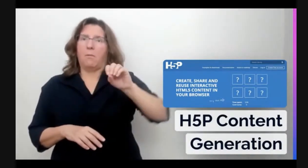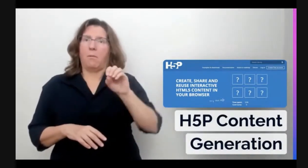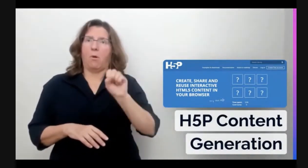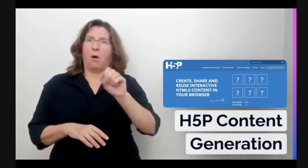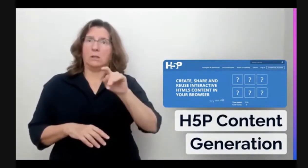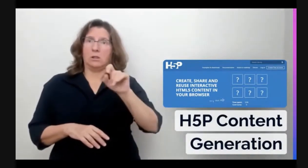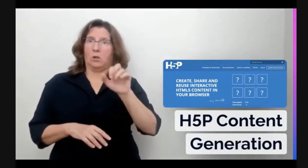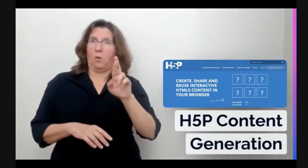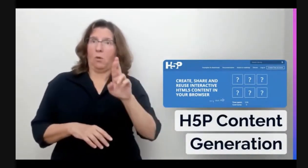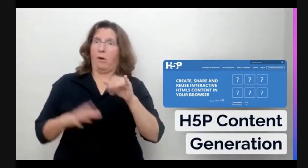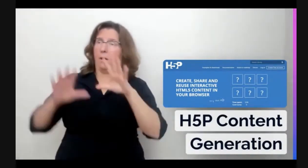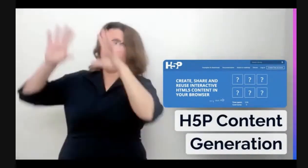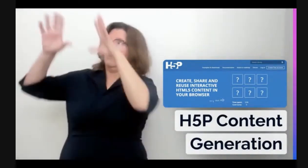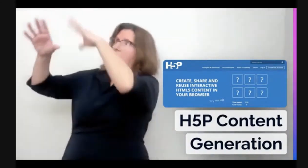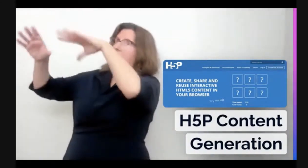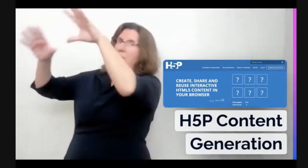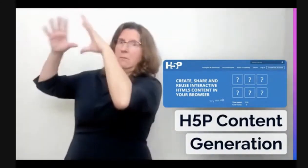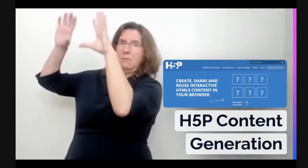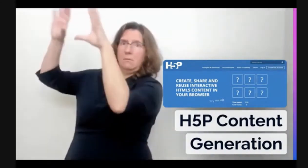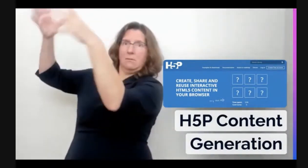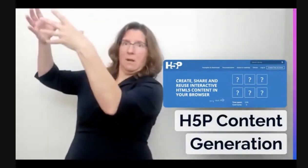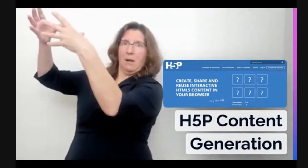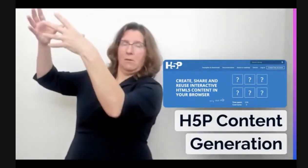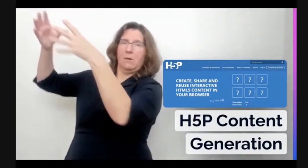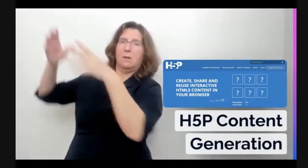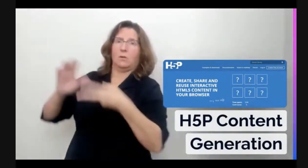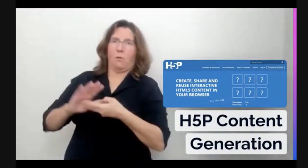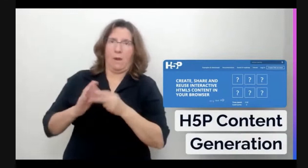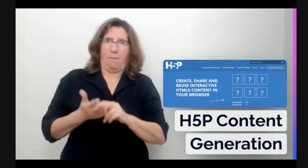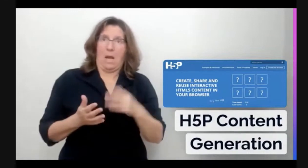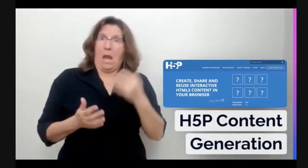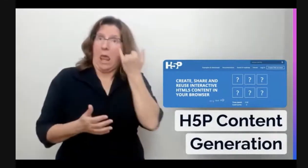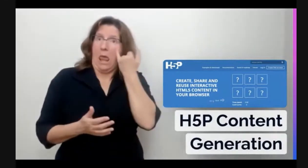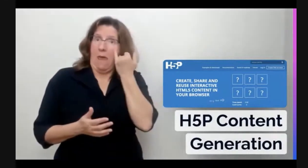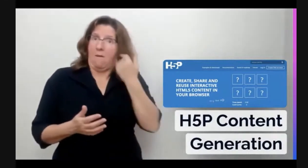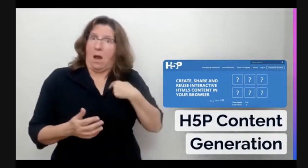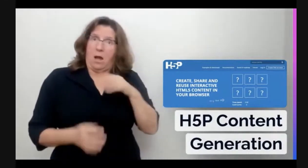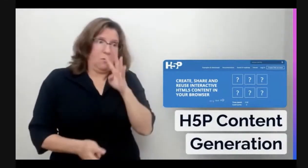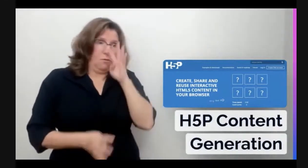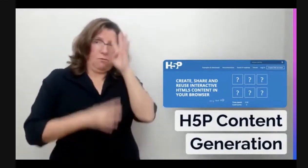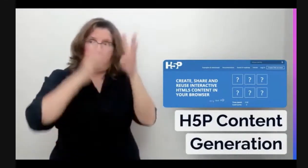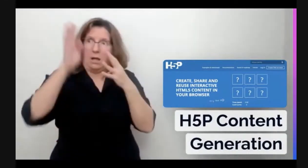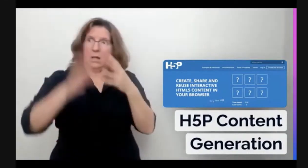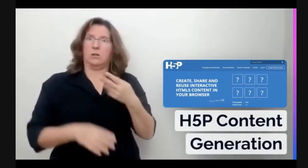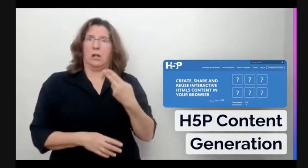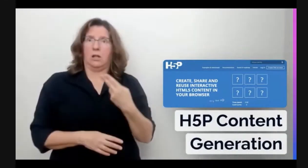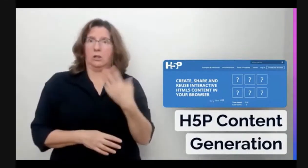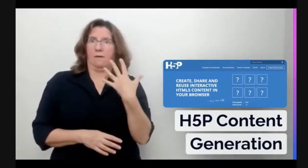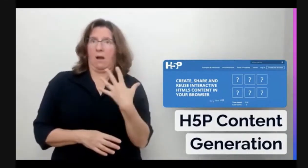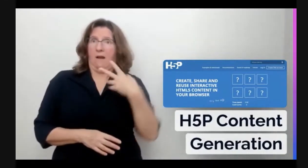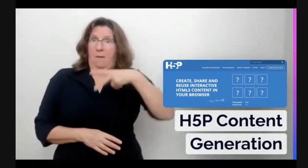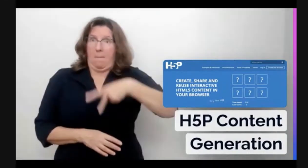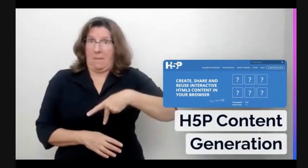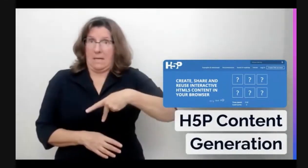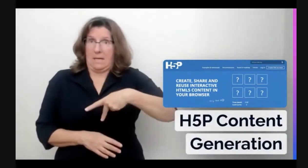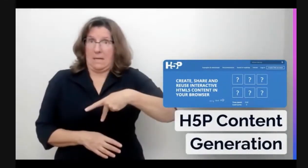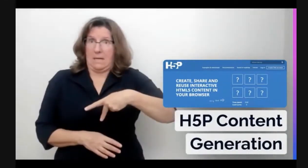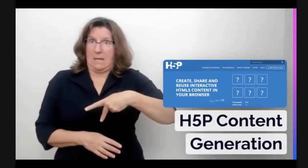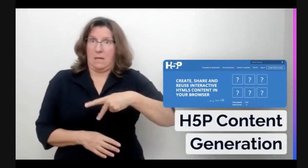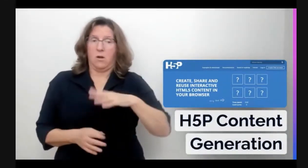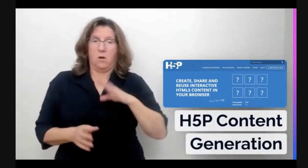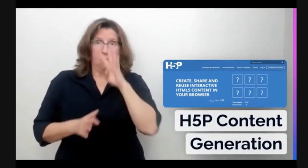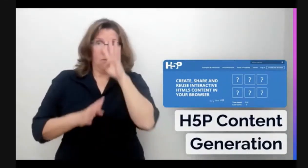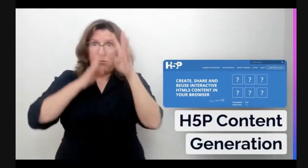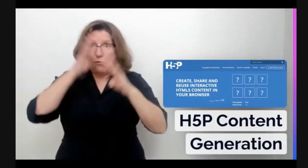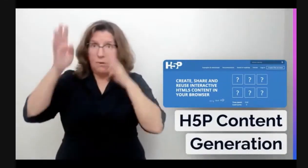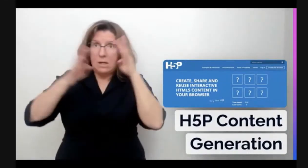H5P can be used as a repository of OER content, which means whatever is created